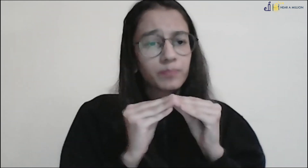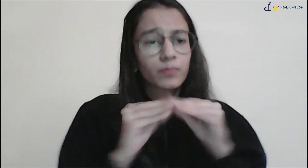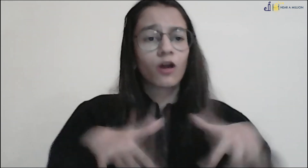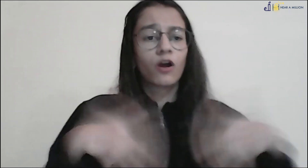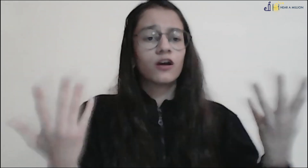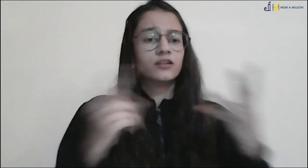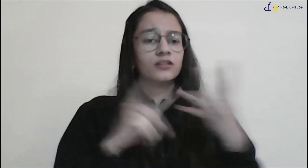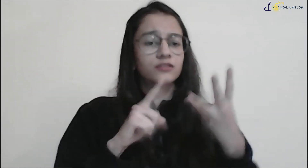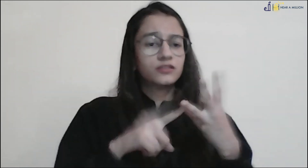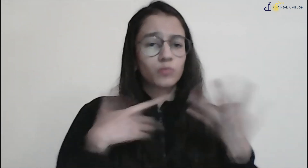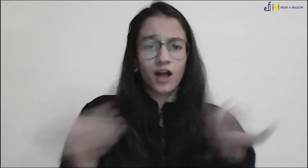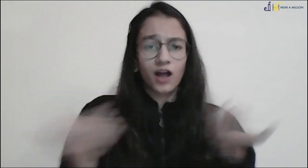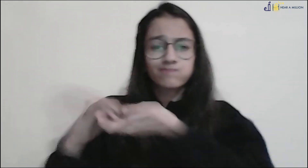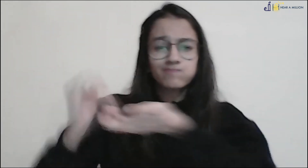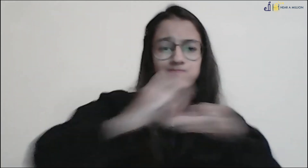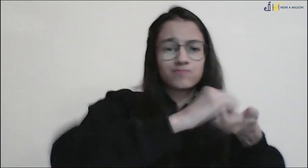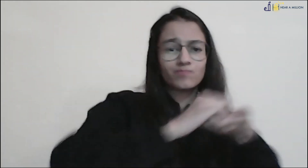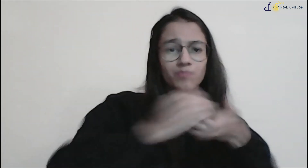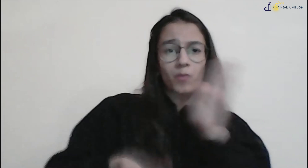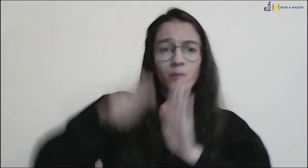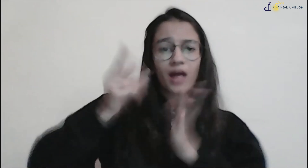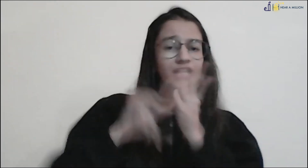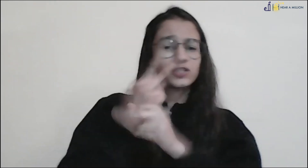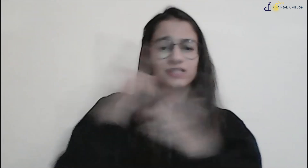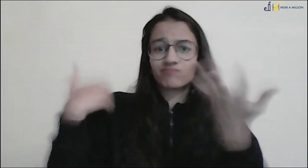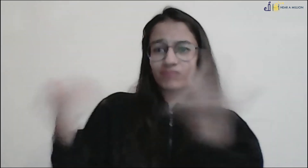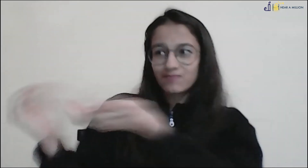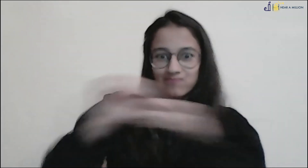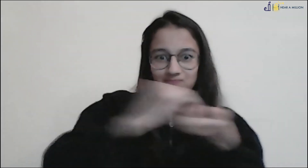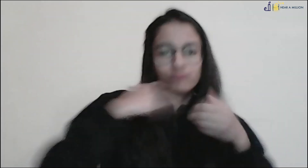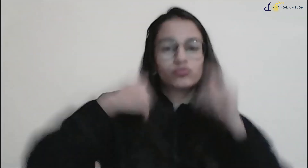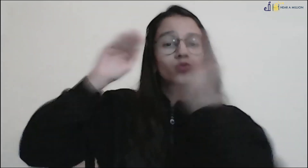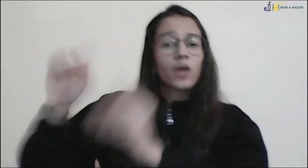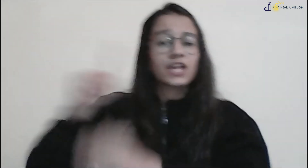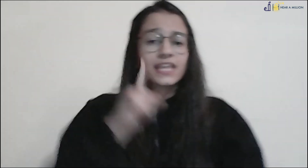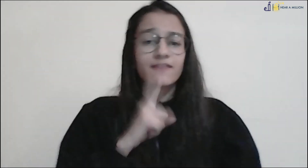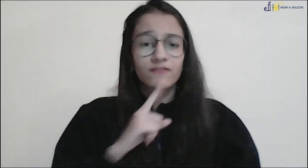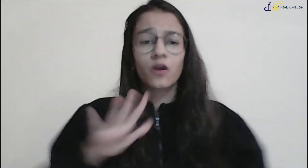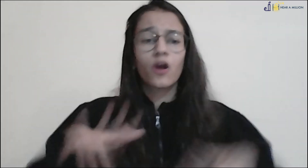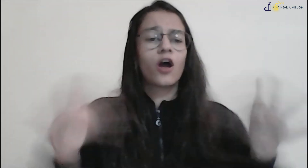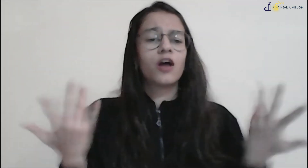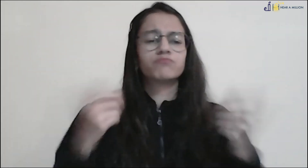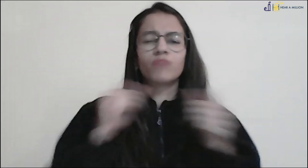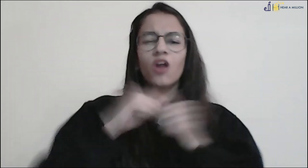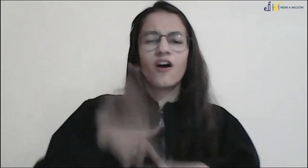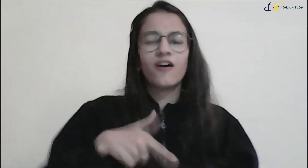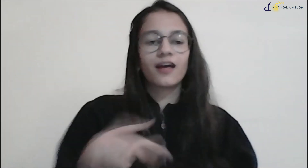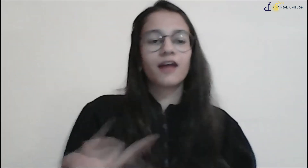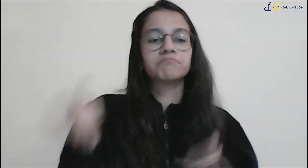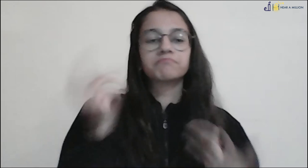You want to focus on job and employability or partnerships and supporting the